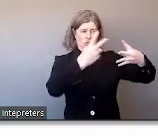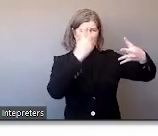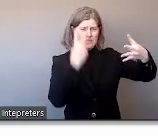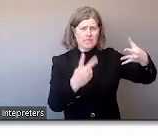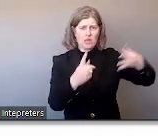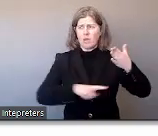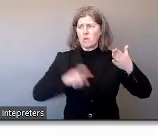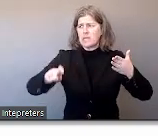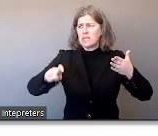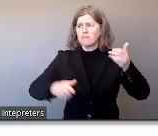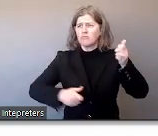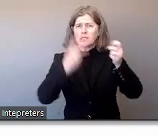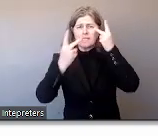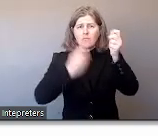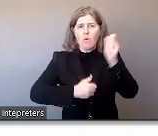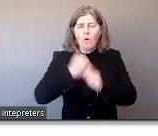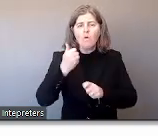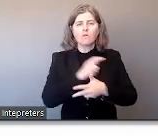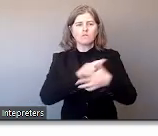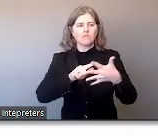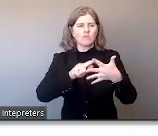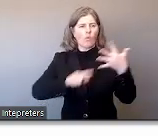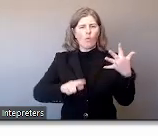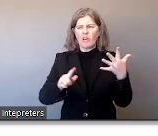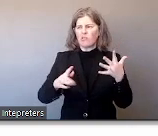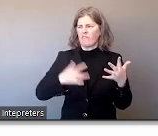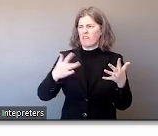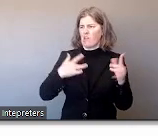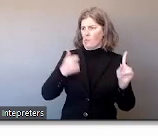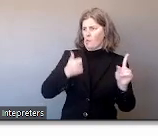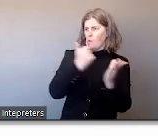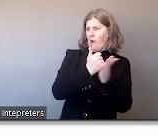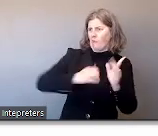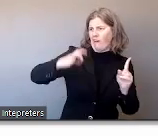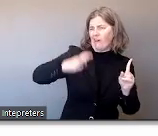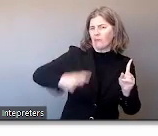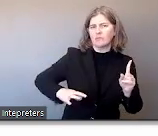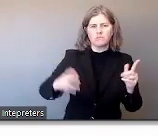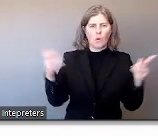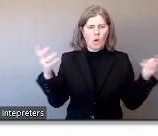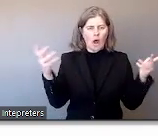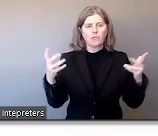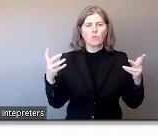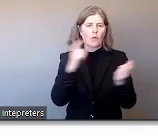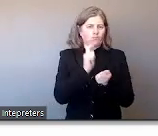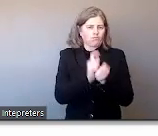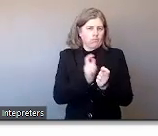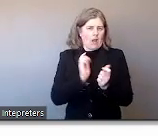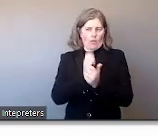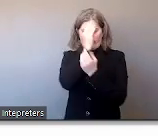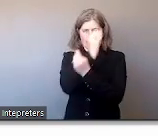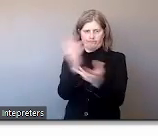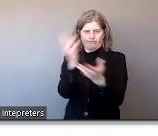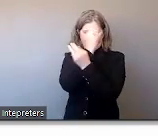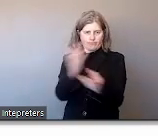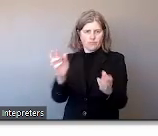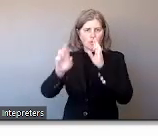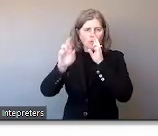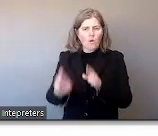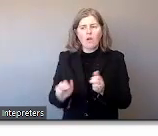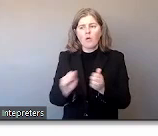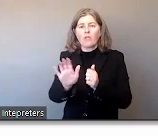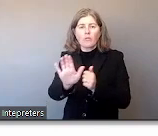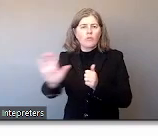need most, what things you find most helpful in your work with